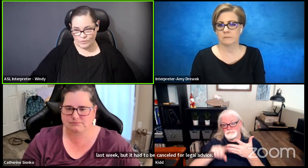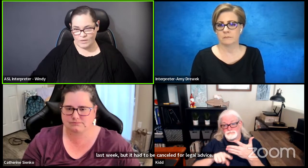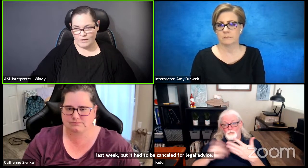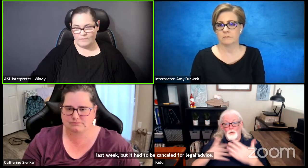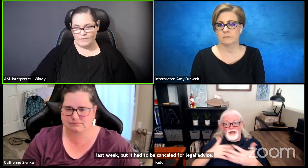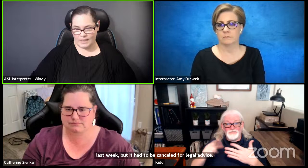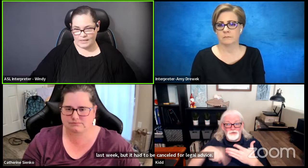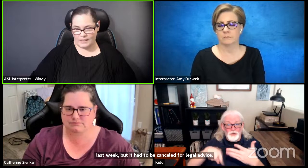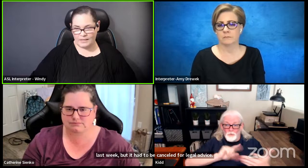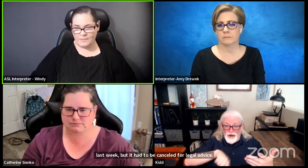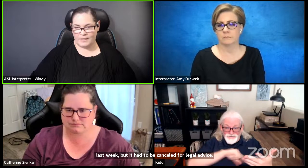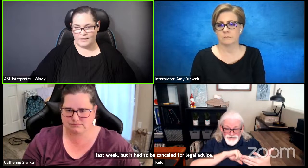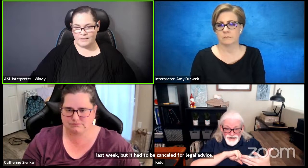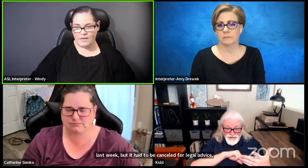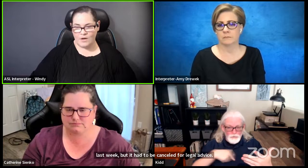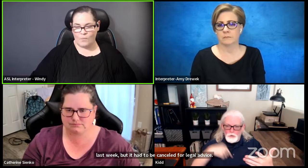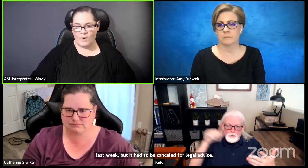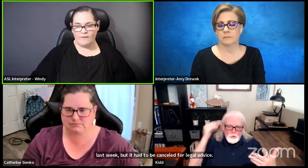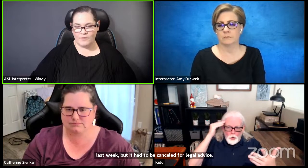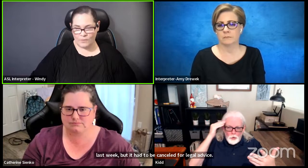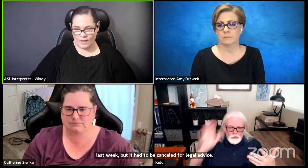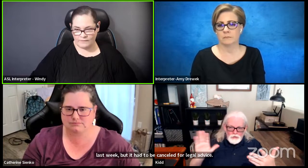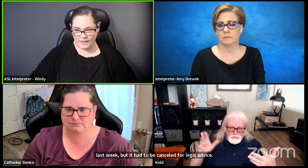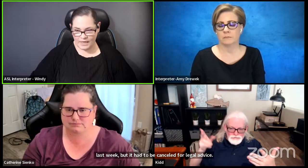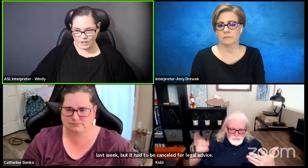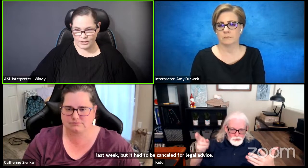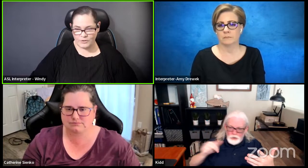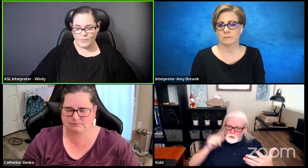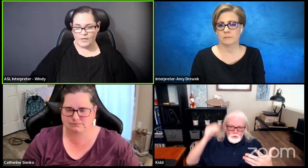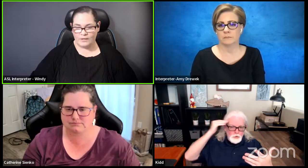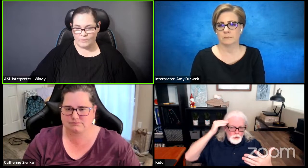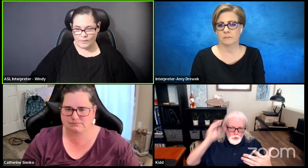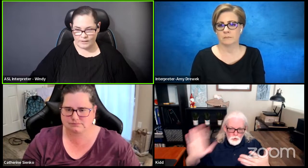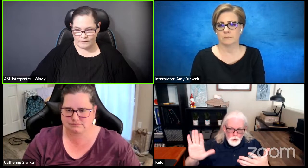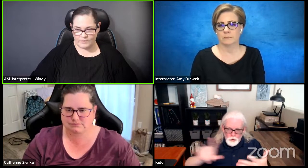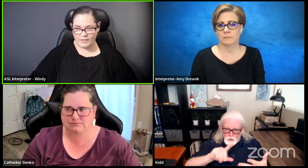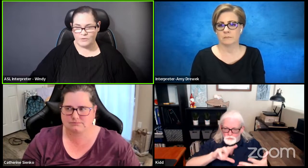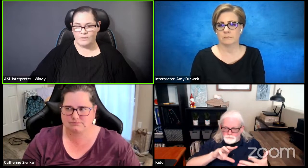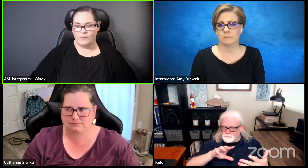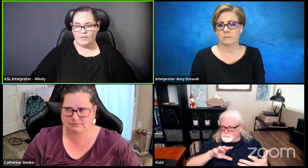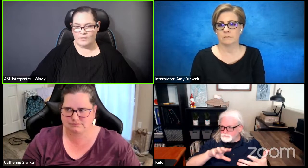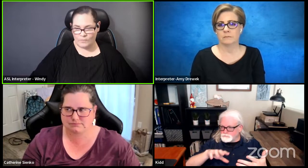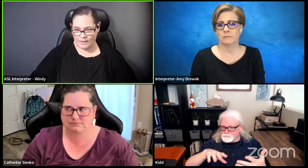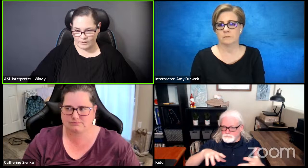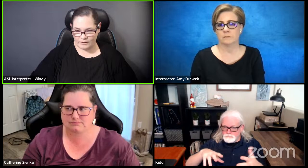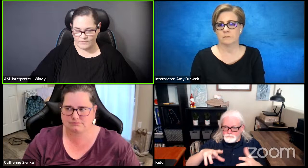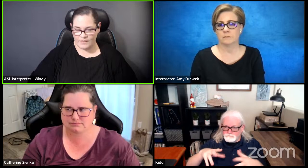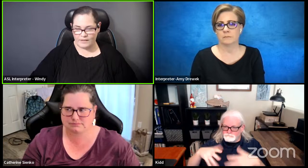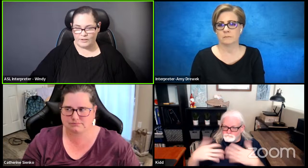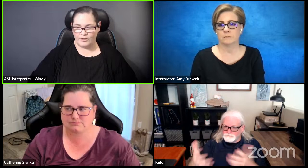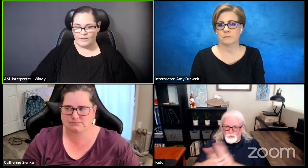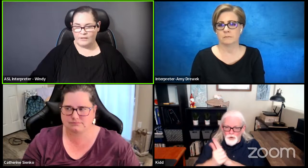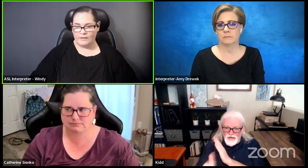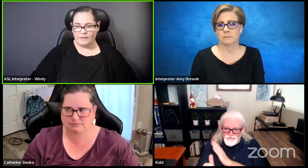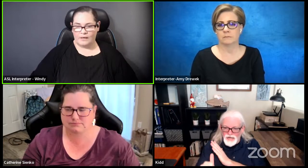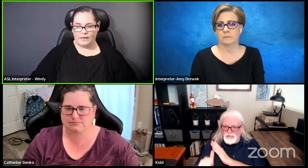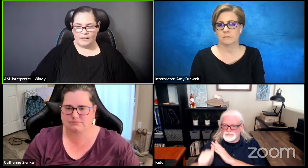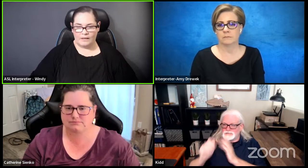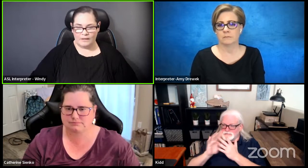actually 2 of those candidates because whatever the qualifications, we are not aware of their history. We're not aware of